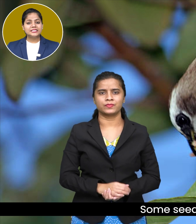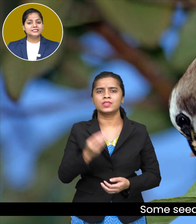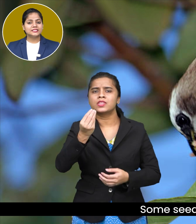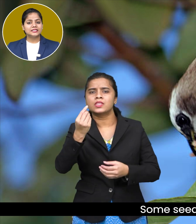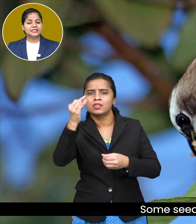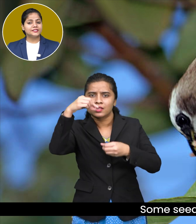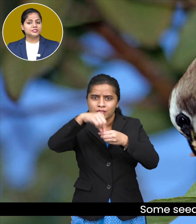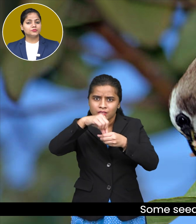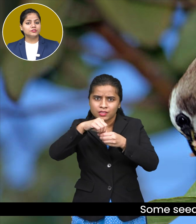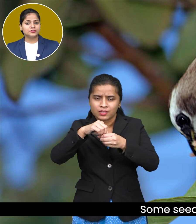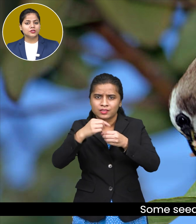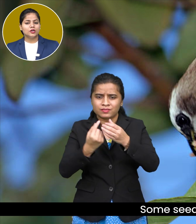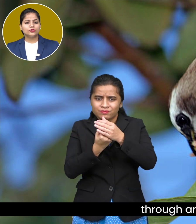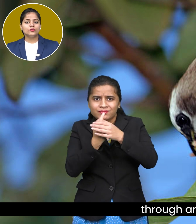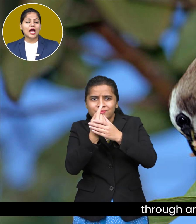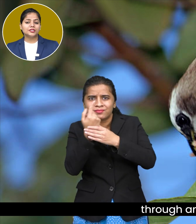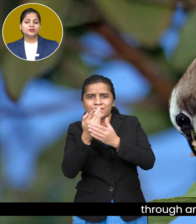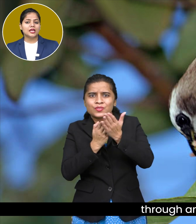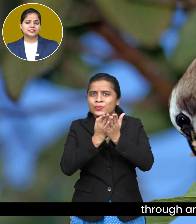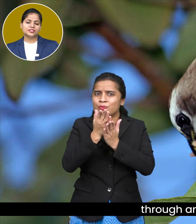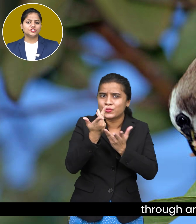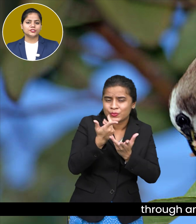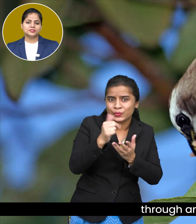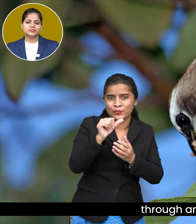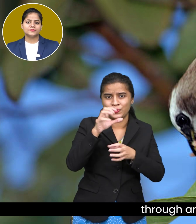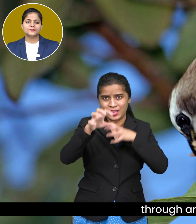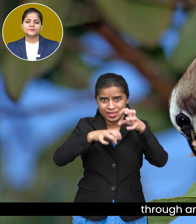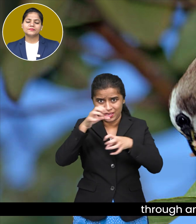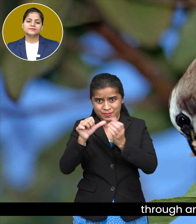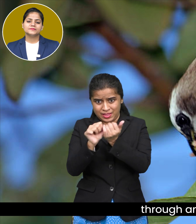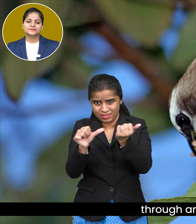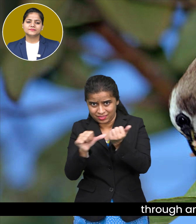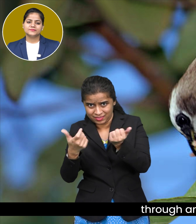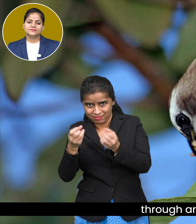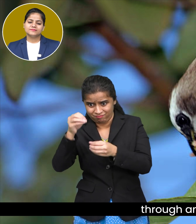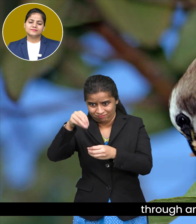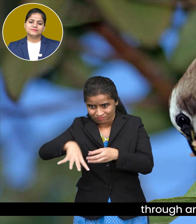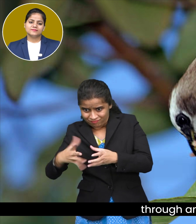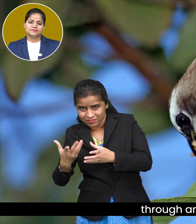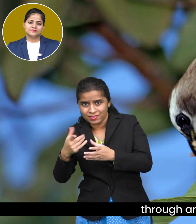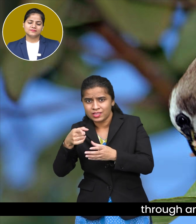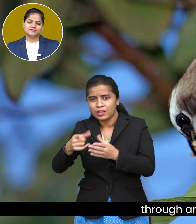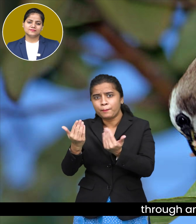Some seeds get dispersed through animal excretions.